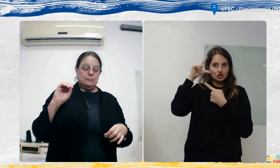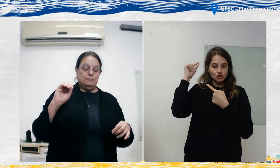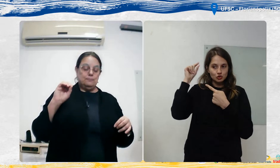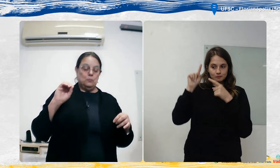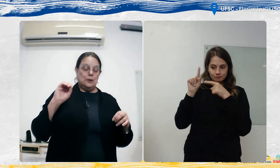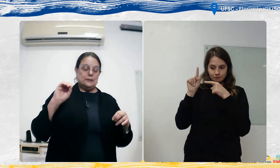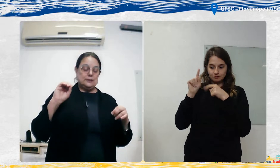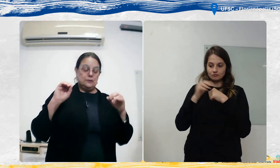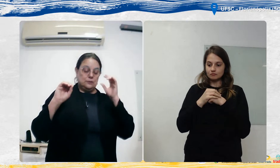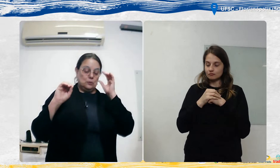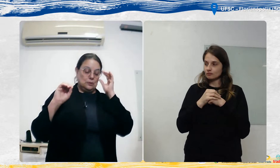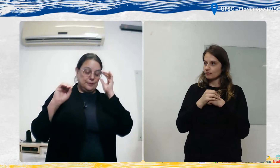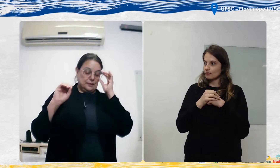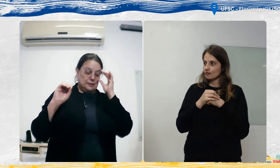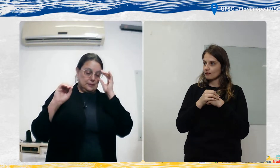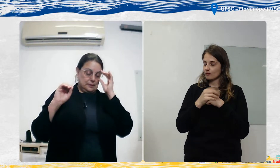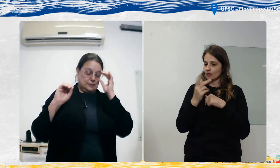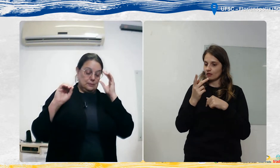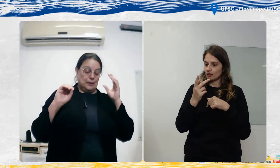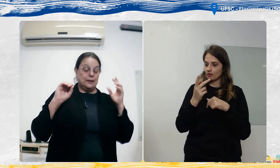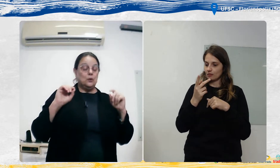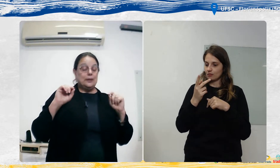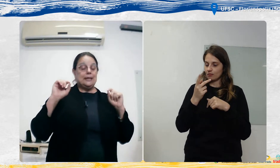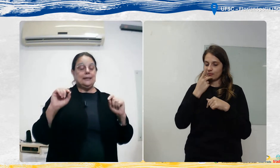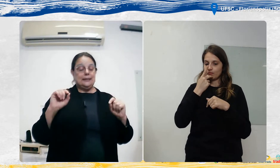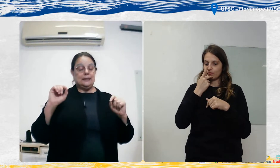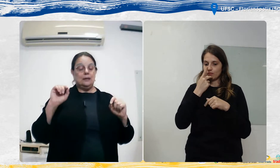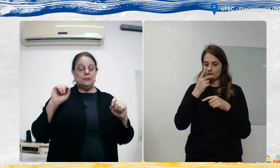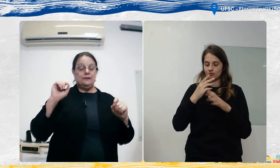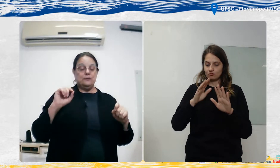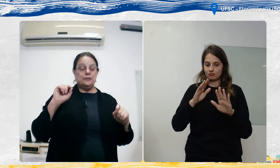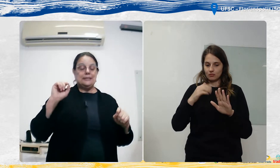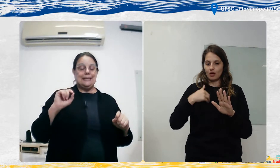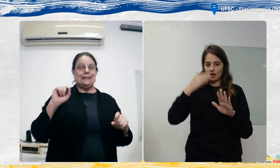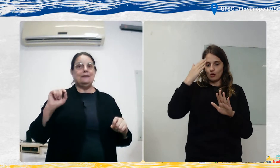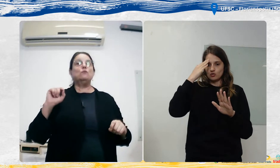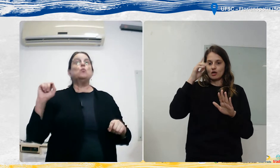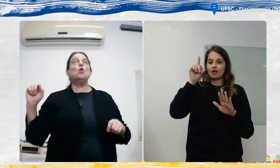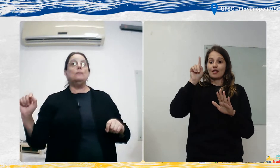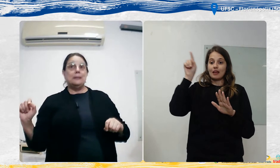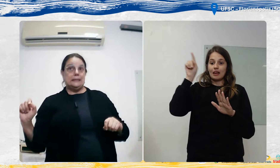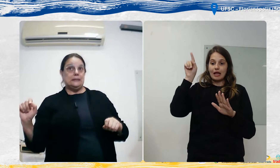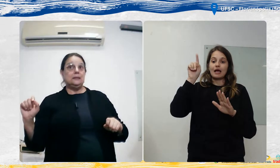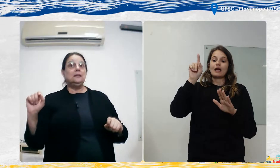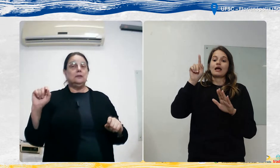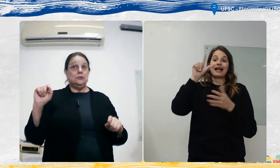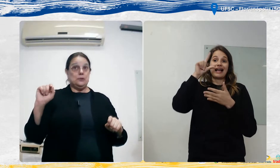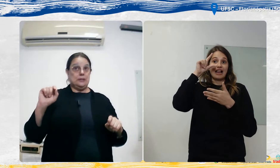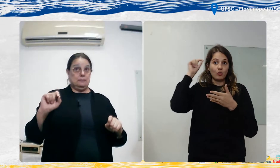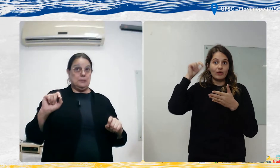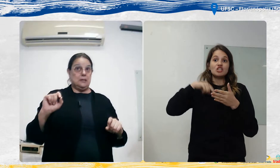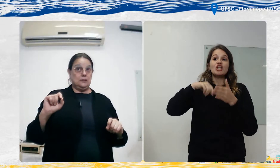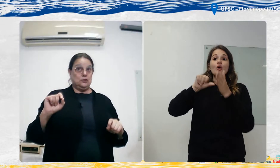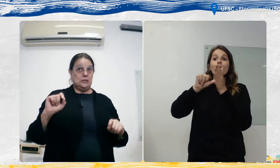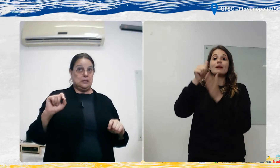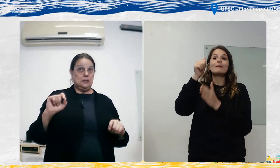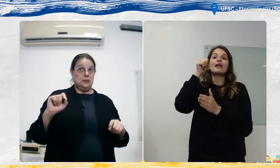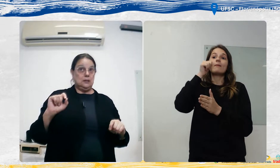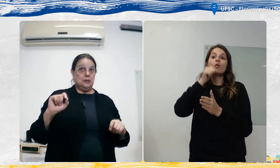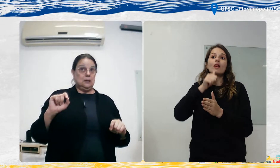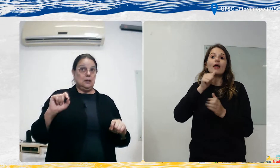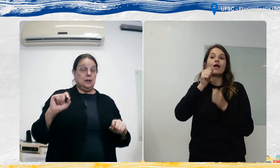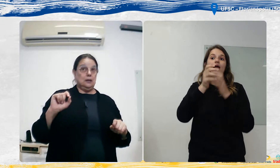I was told, well, I know at Gallaudet, I was the first signing deaf woman to get the